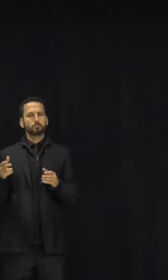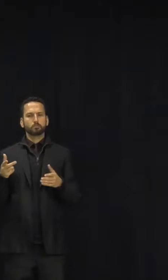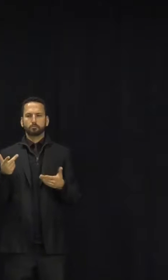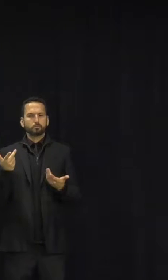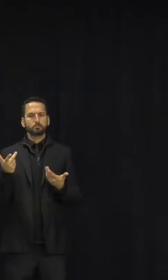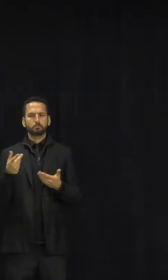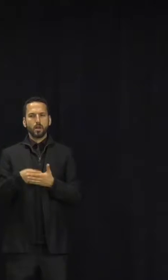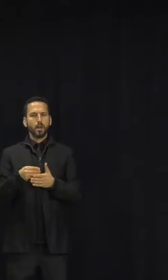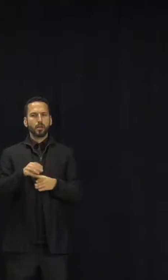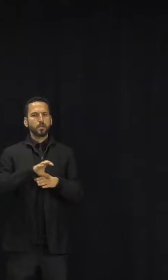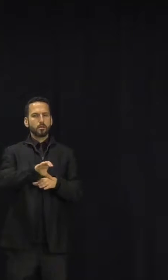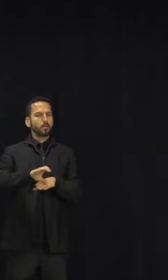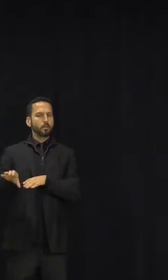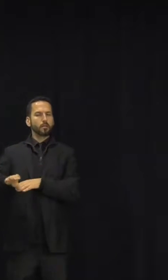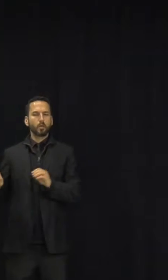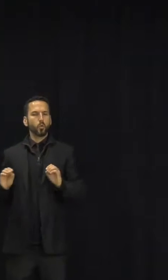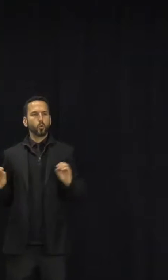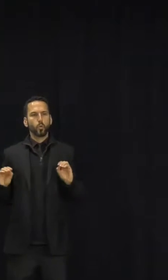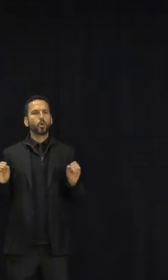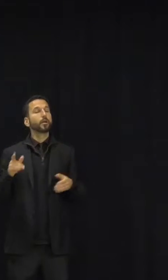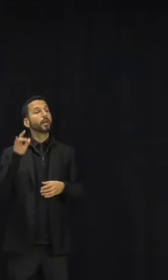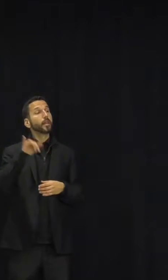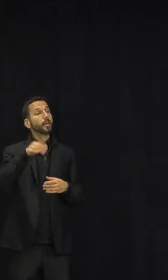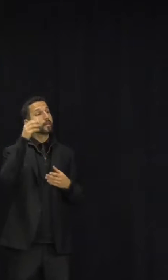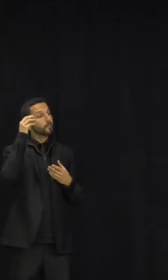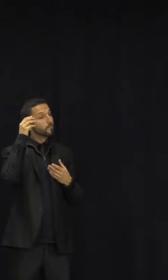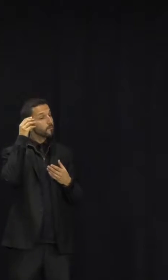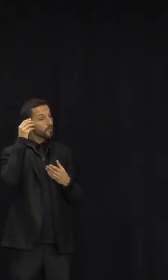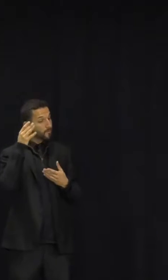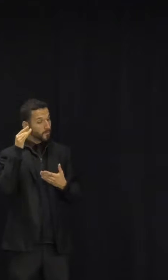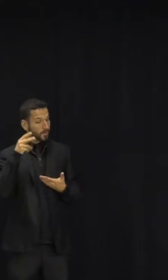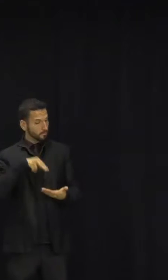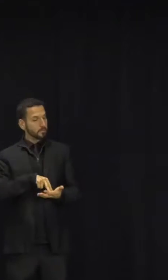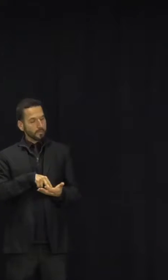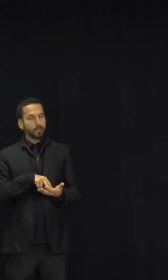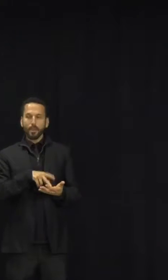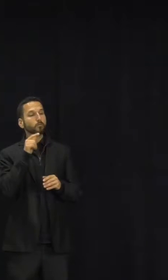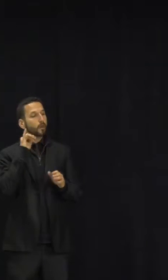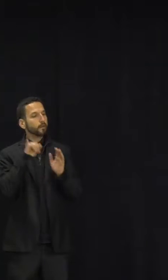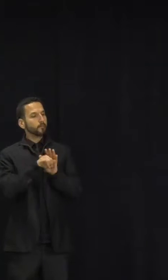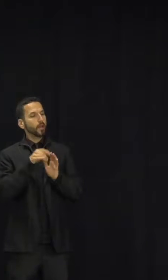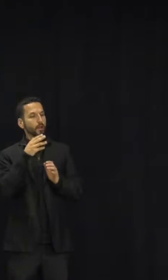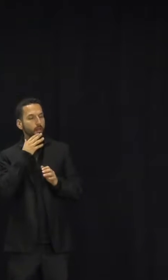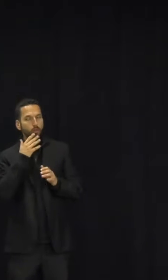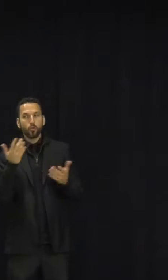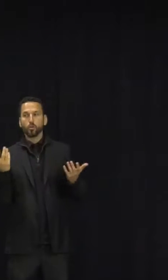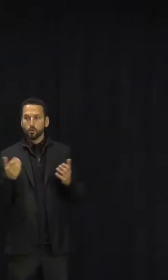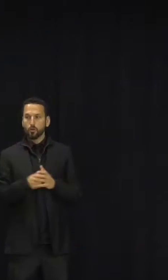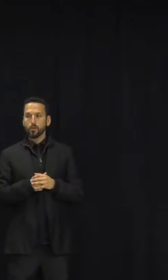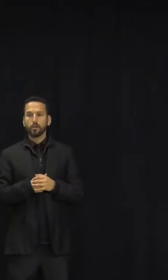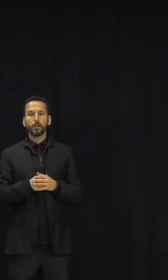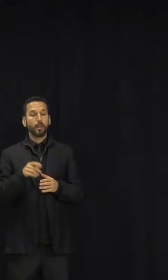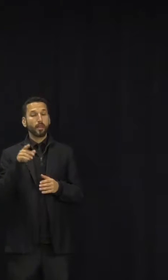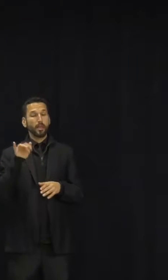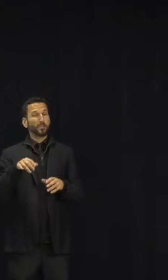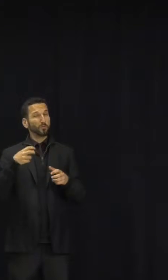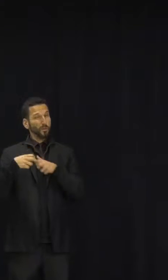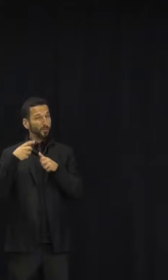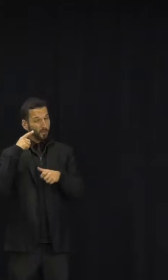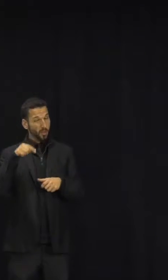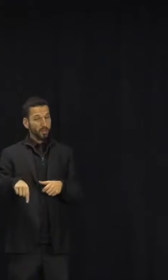So this study is of interest to me on a number of levels, as well as an organization. We've also begun undertaking a